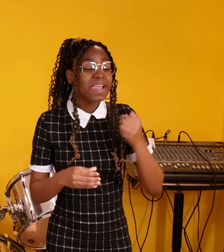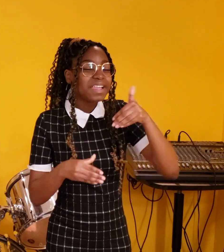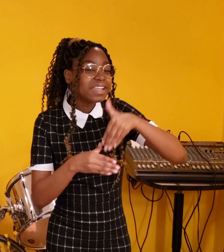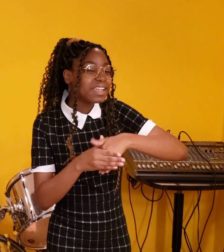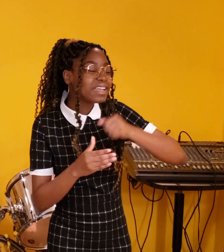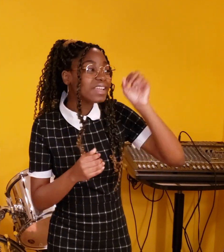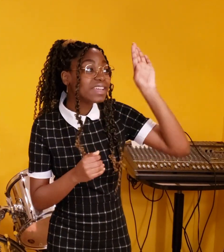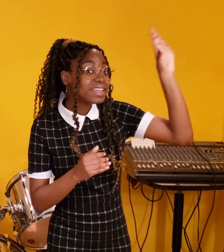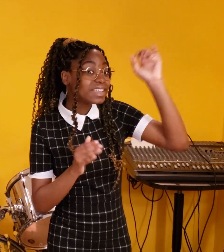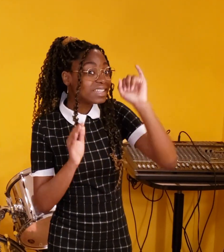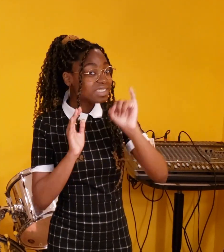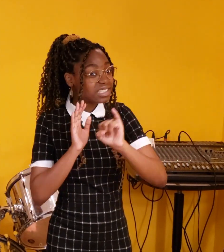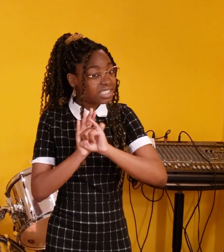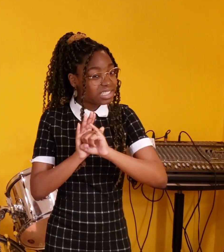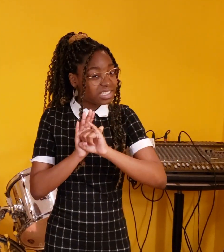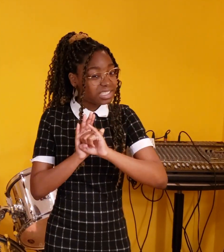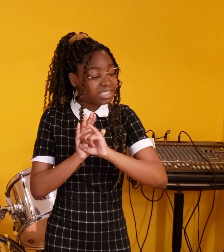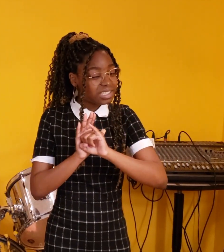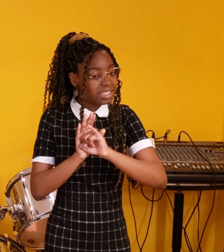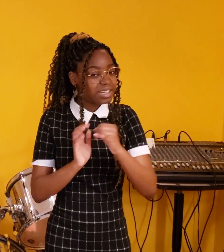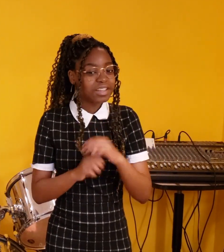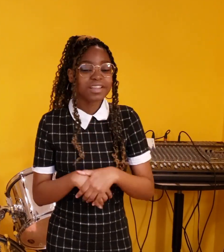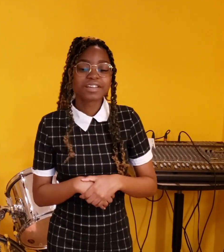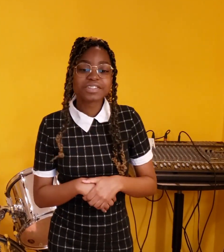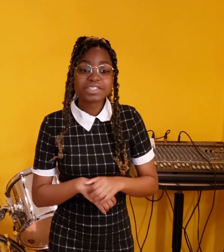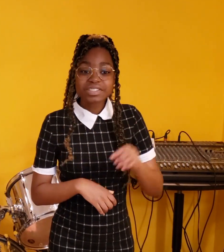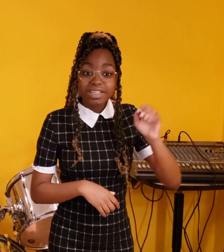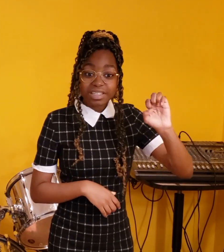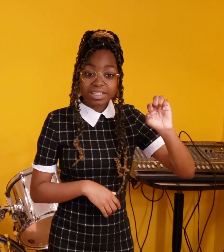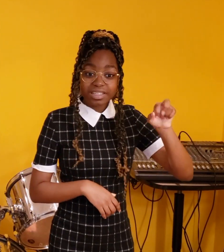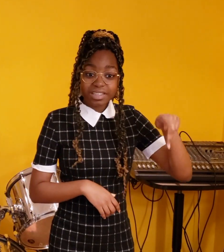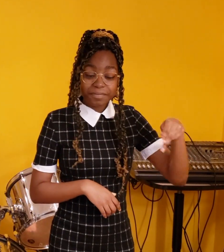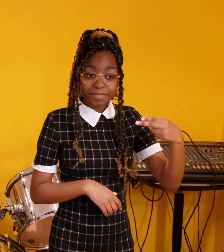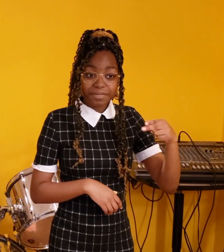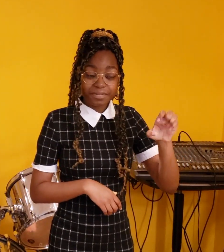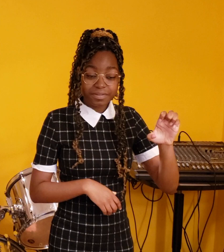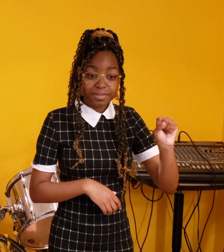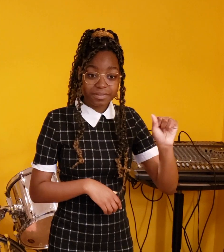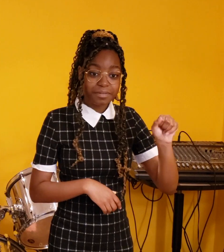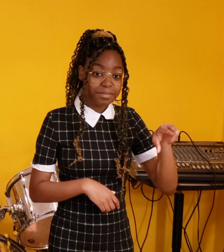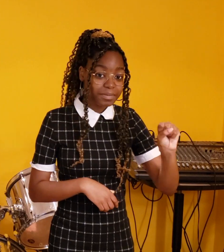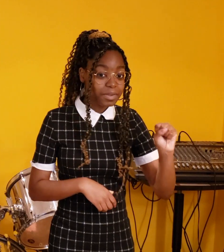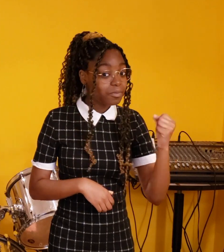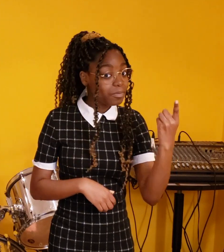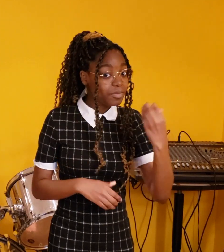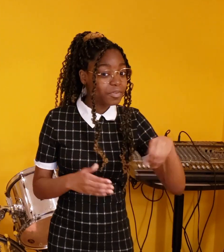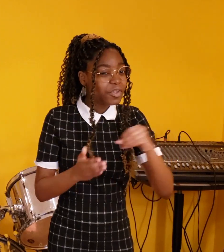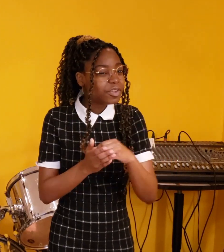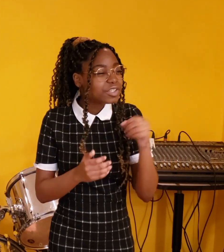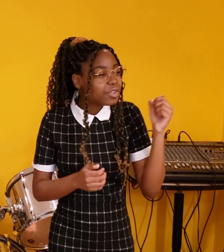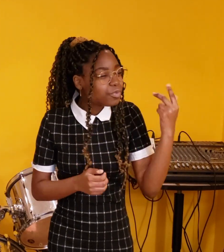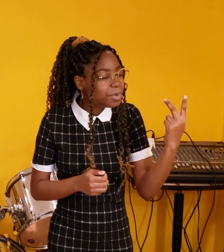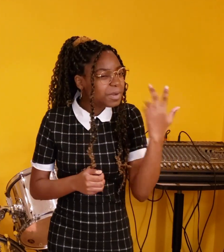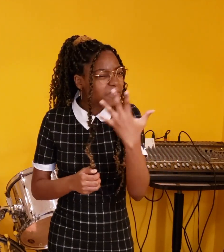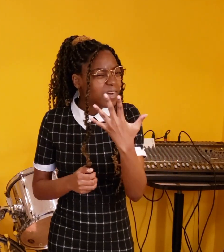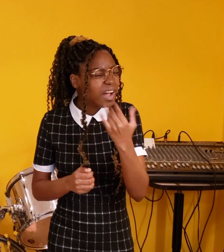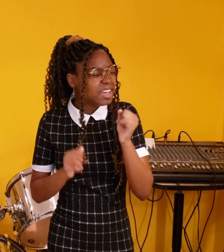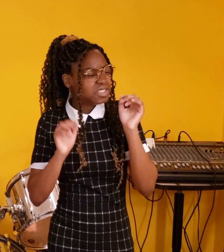See that? So Ephesians 1:3-5 that we just read is just astounding. It's